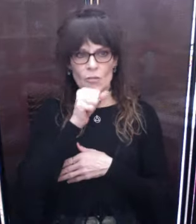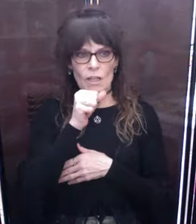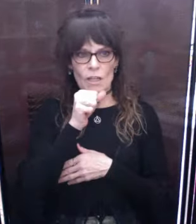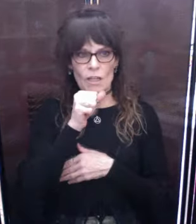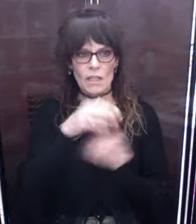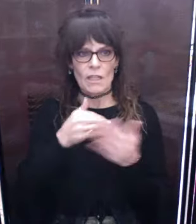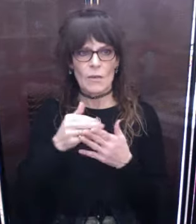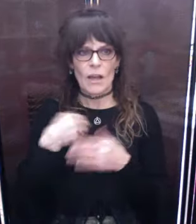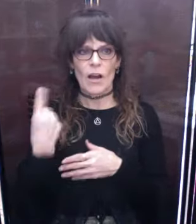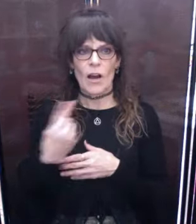always made sense.